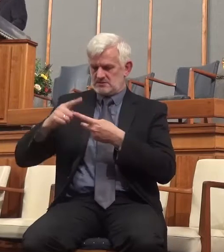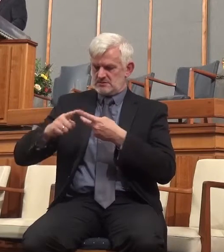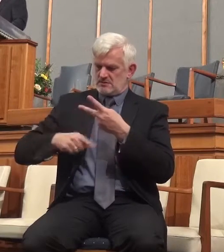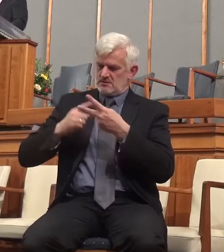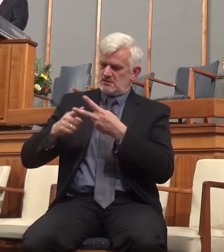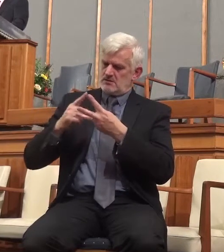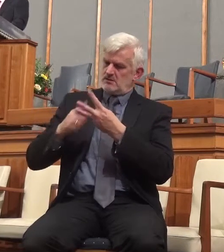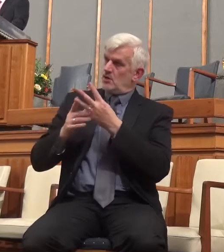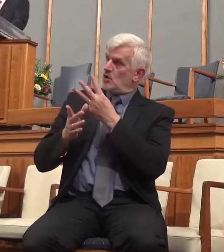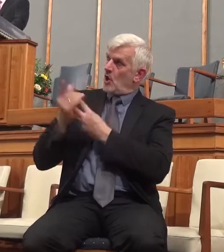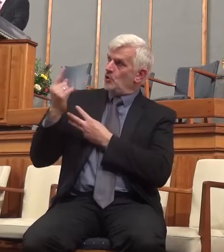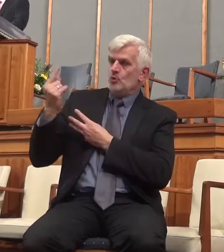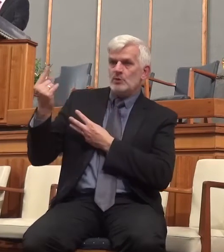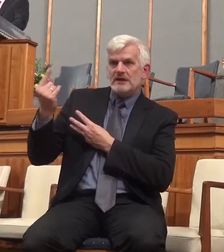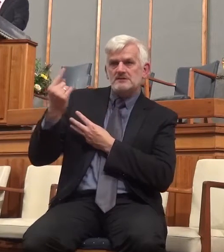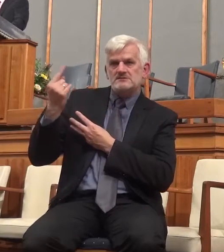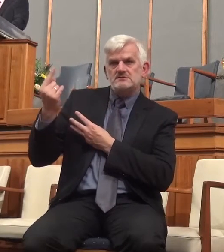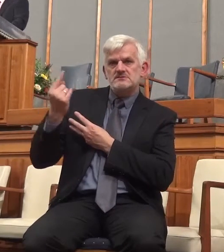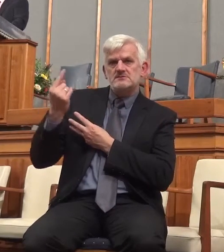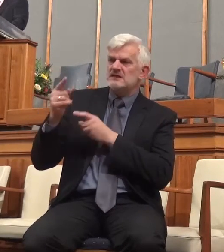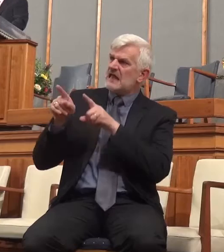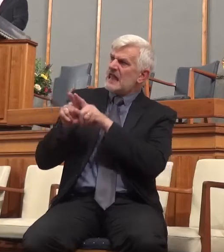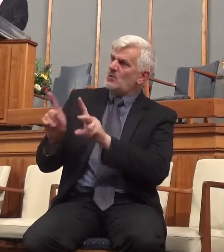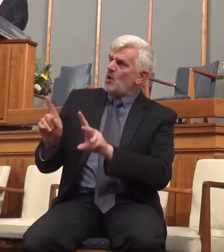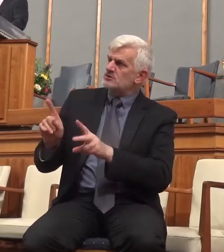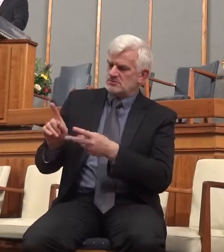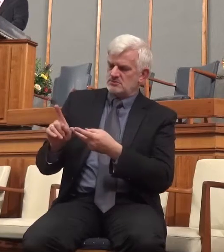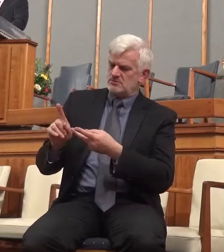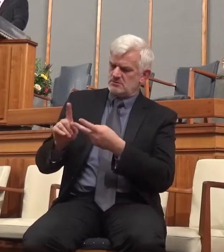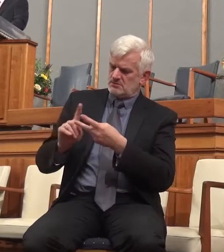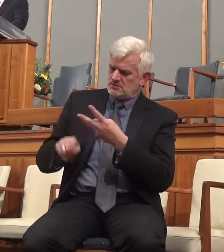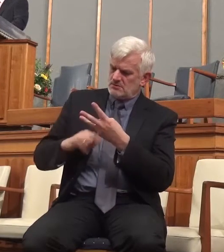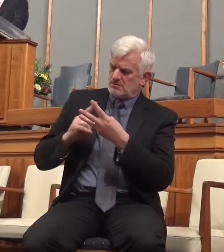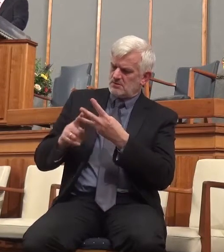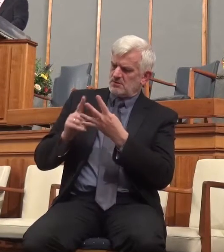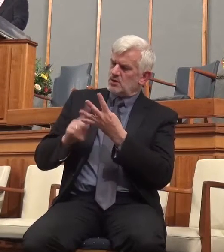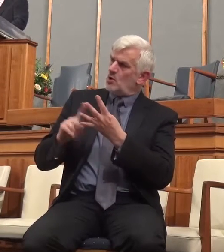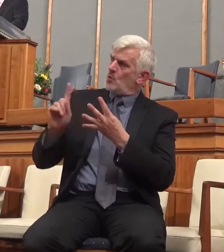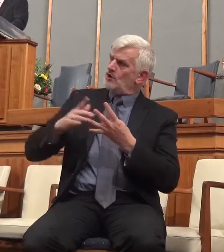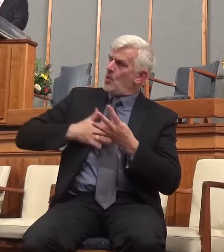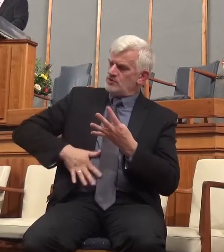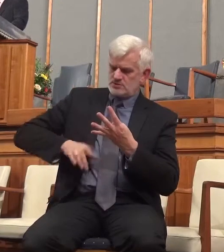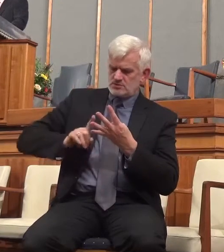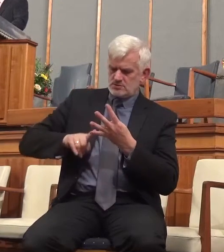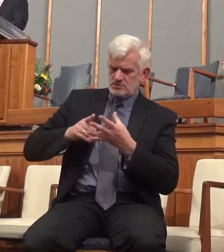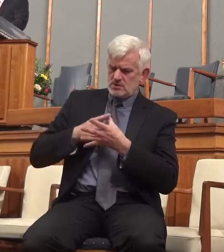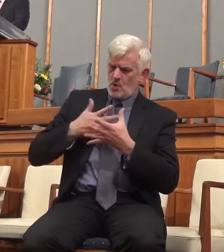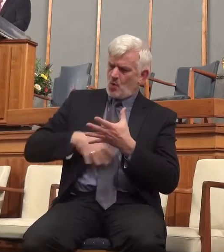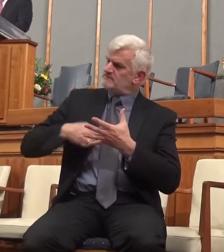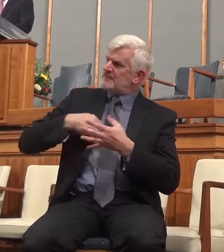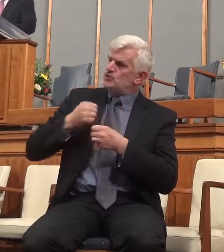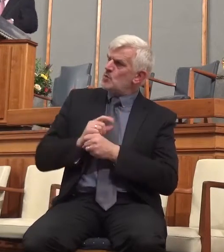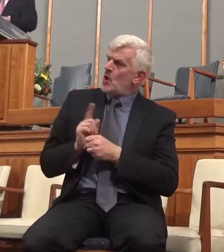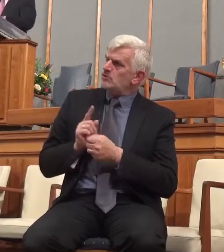God and what He's like and what He wants and what He requires of you. It can bring